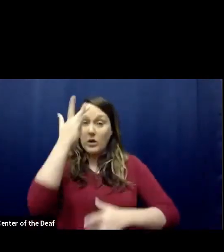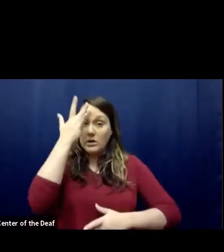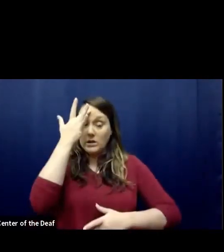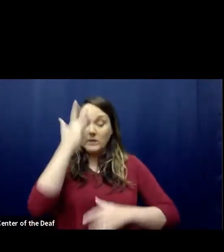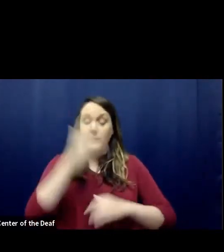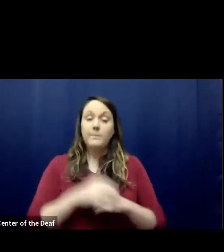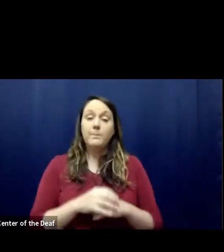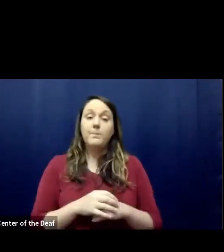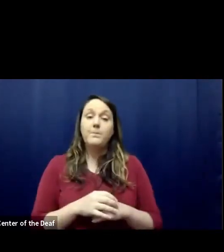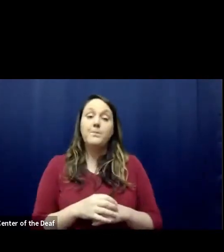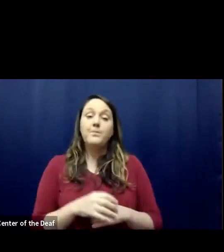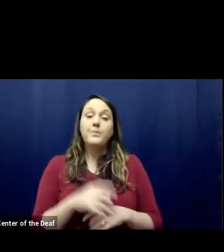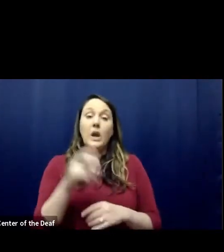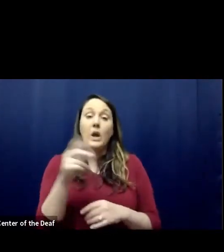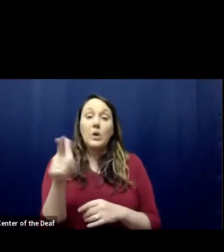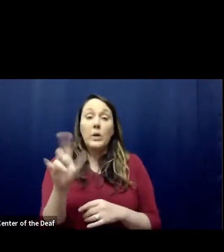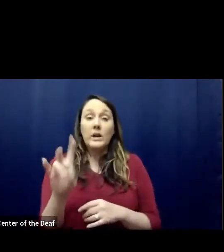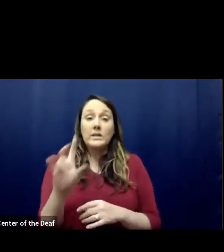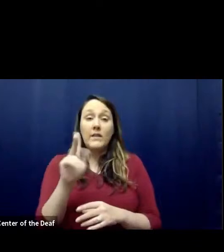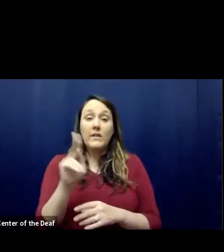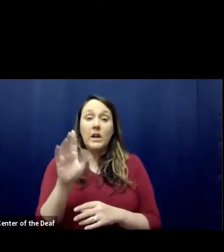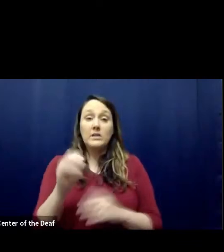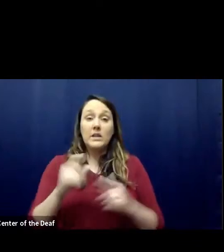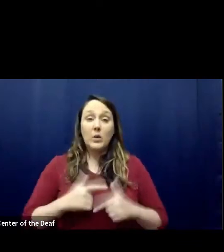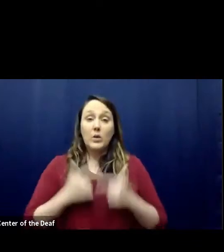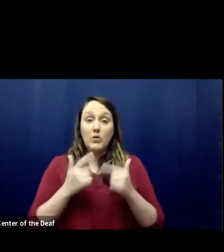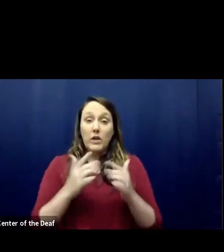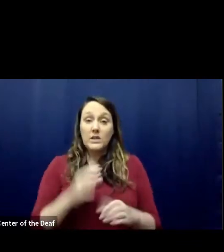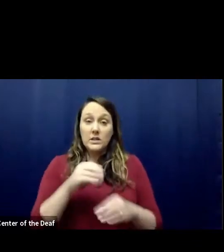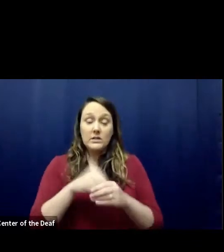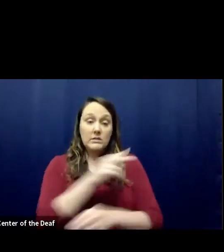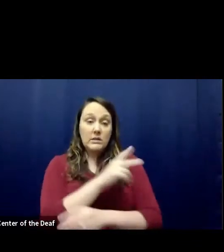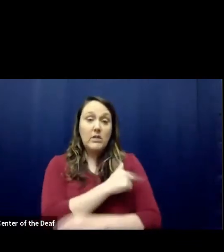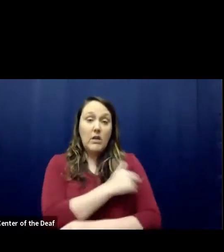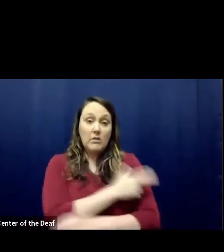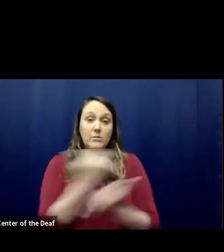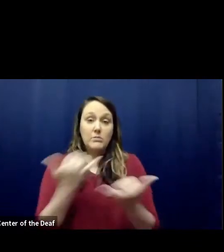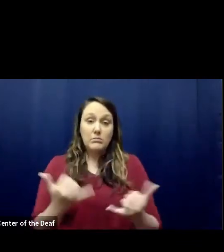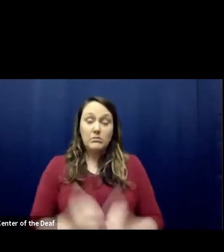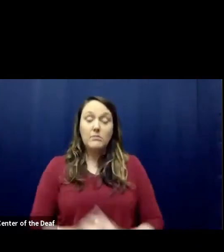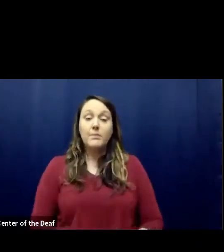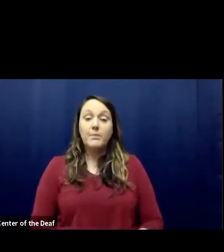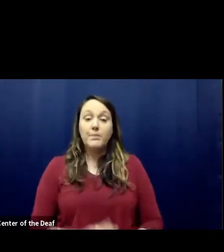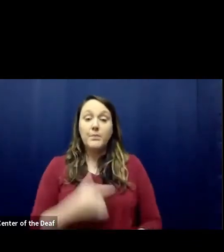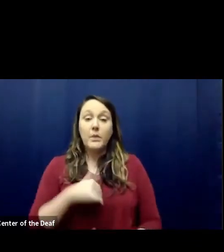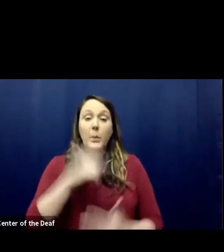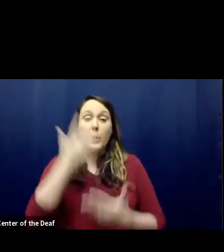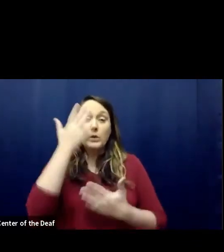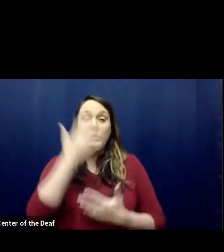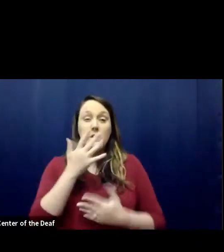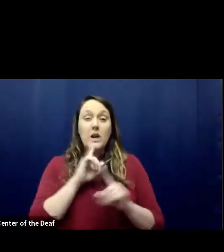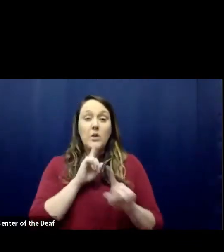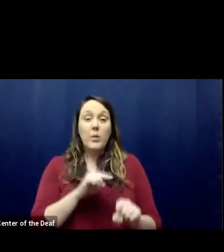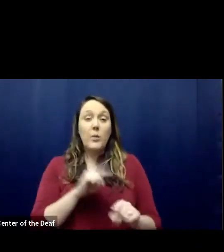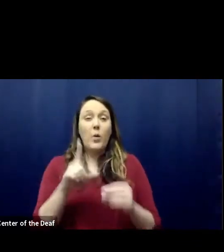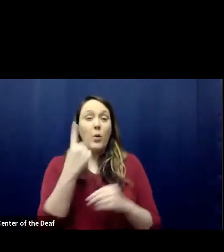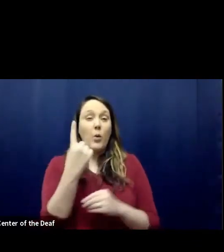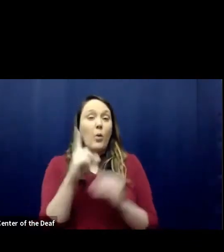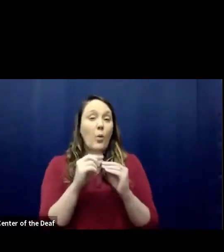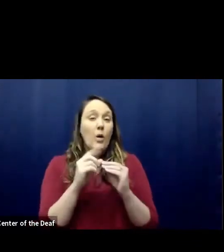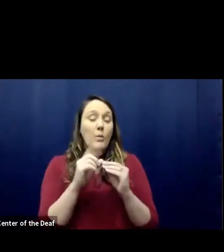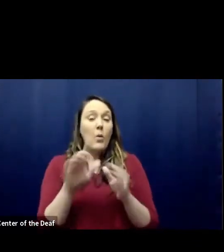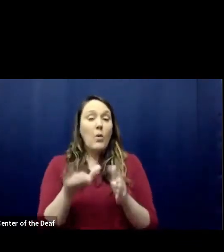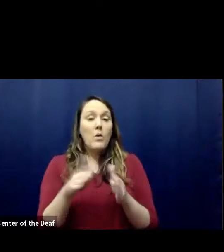27 Knox County residents are currently hospitalized. We are saddened to report one additional death related